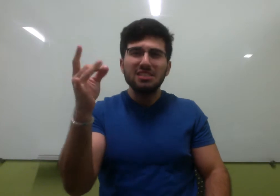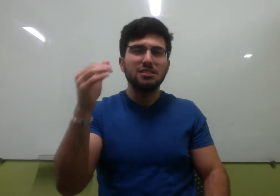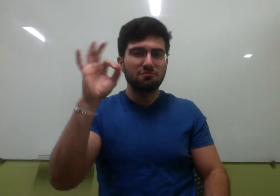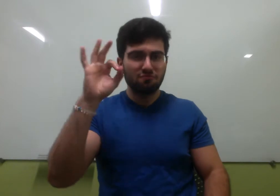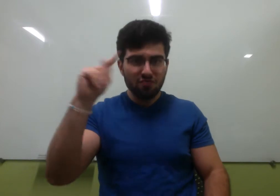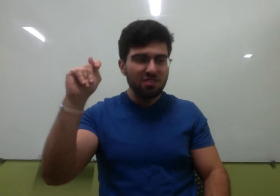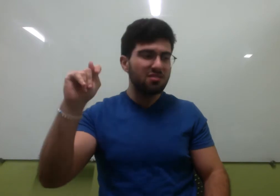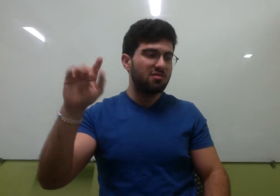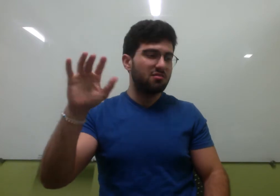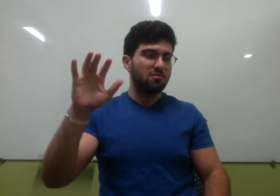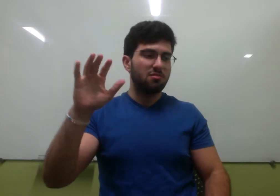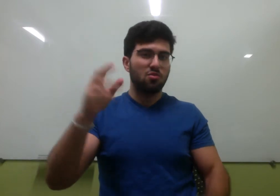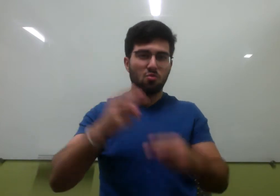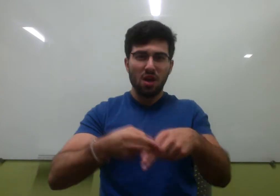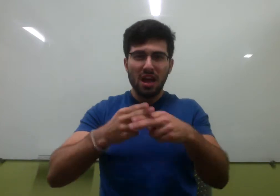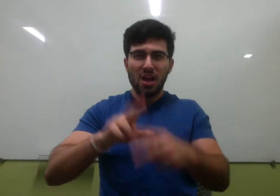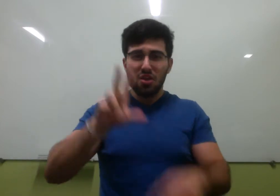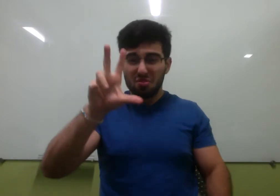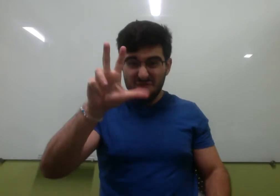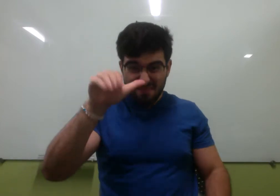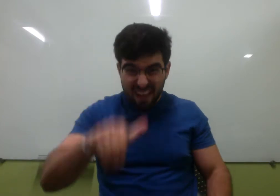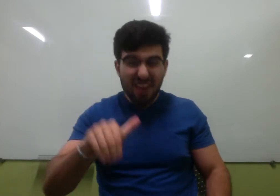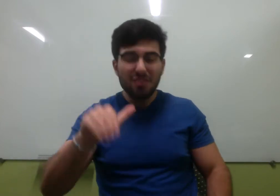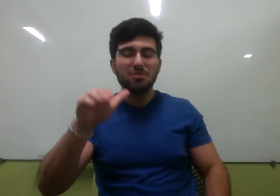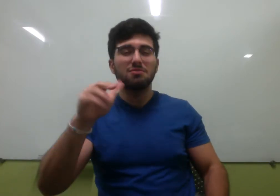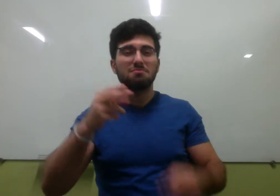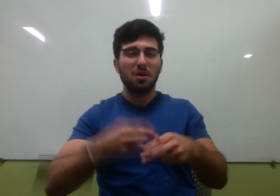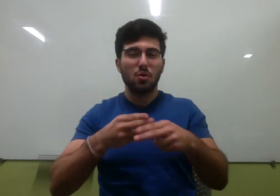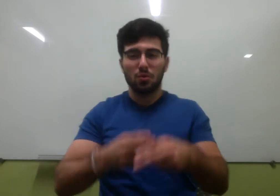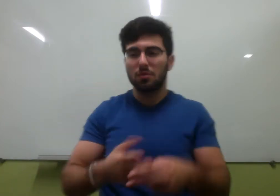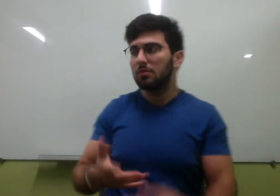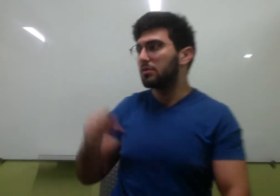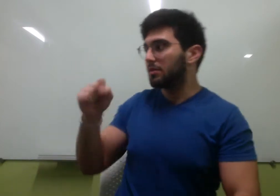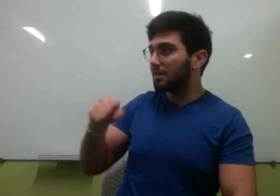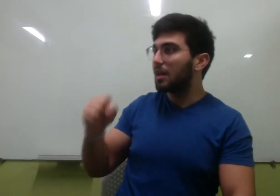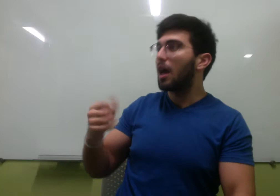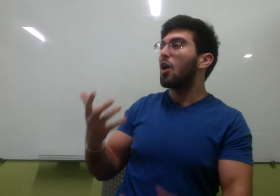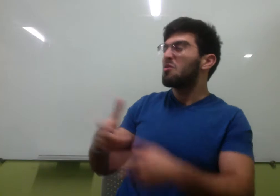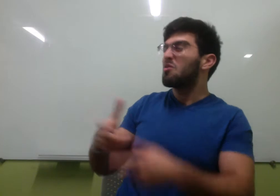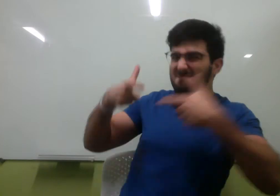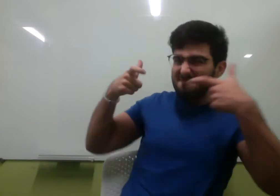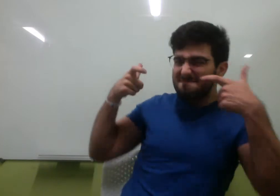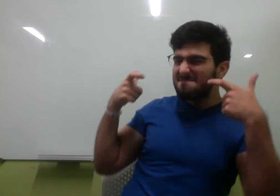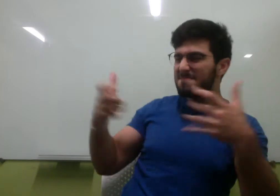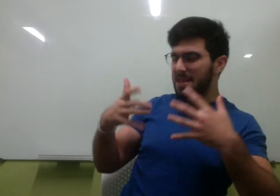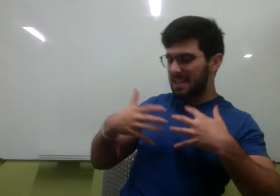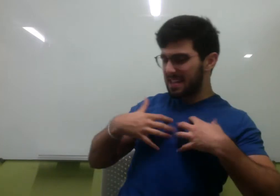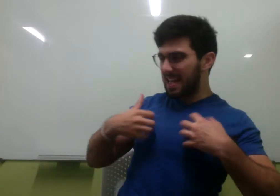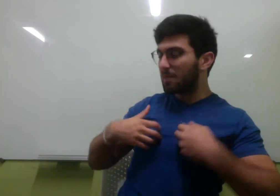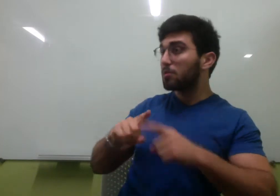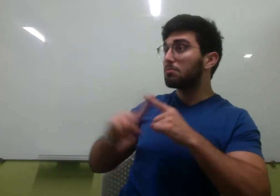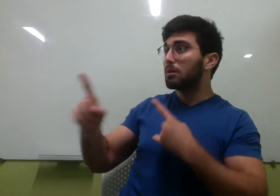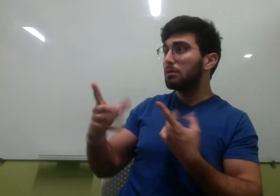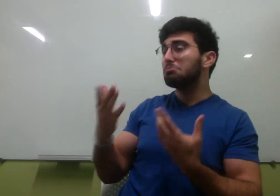very violent animals, as we see. True. Although, if you're into the sweet giraffe, do not look